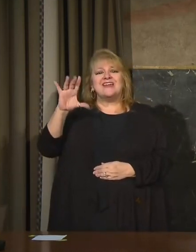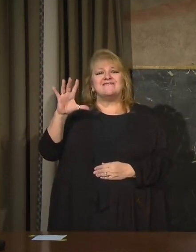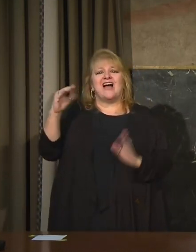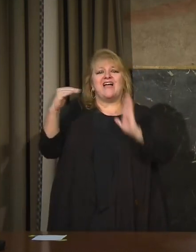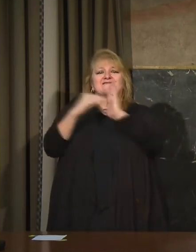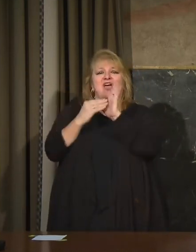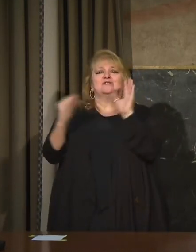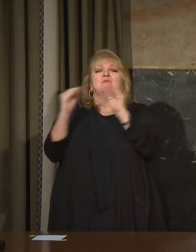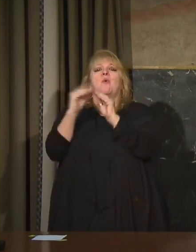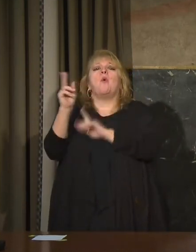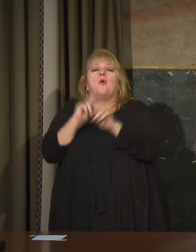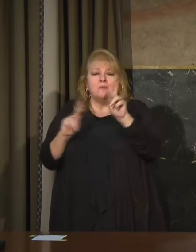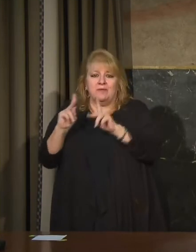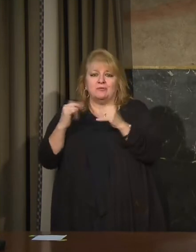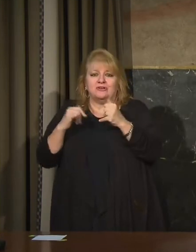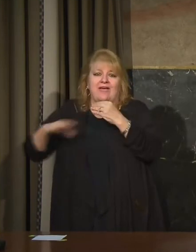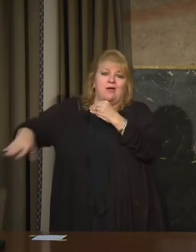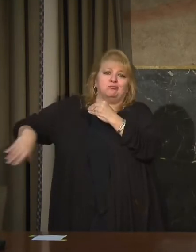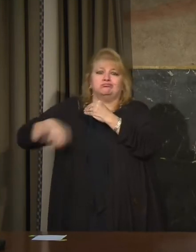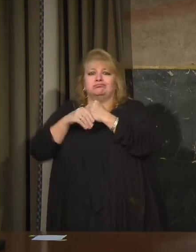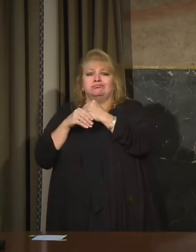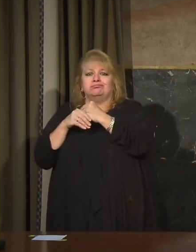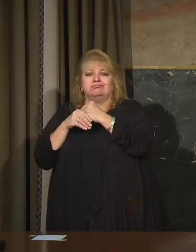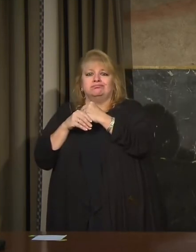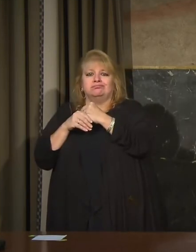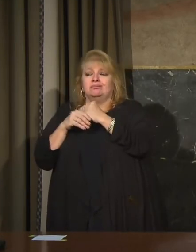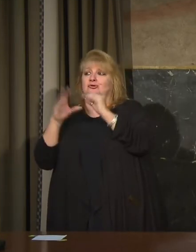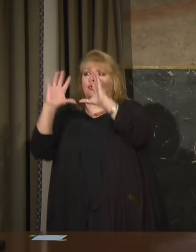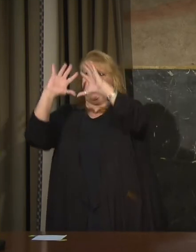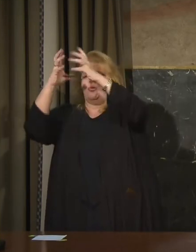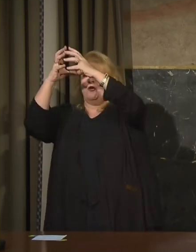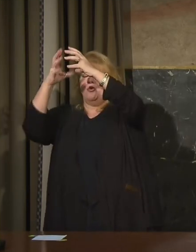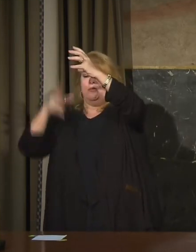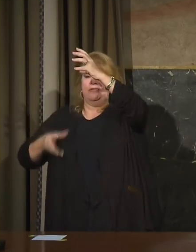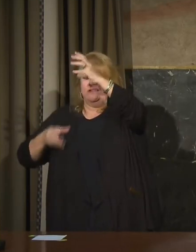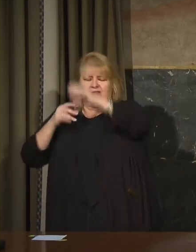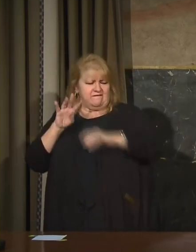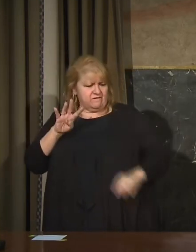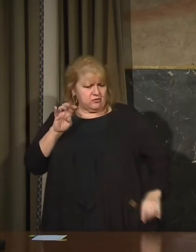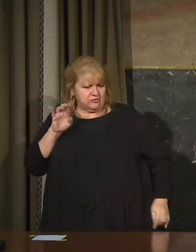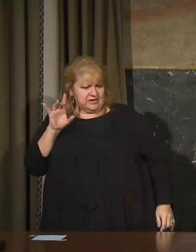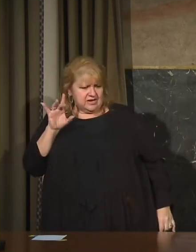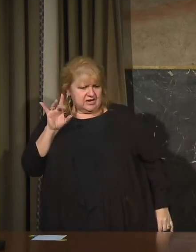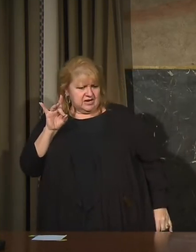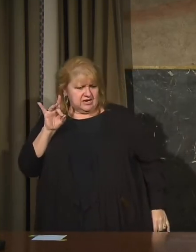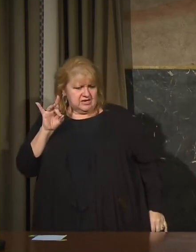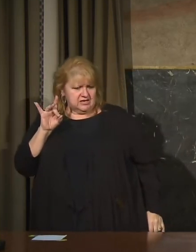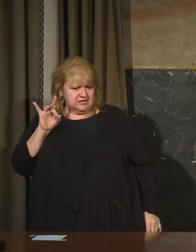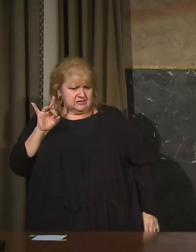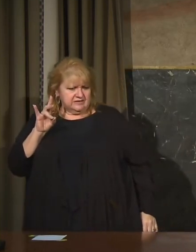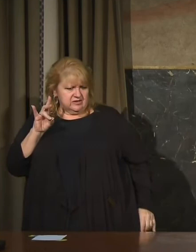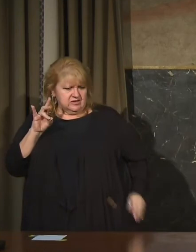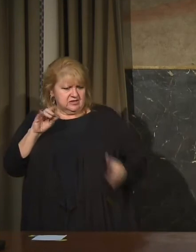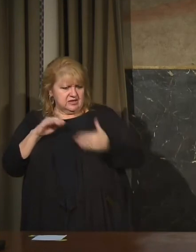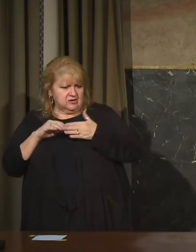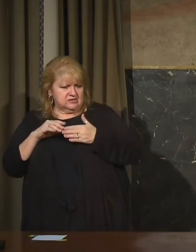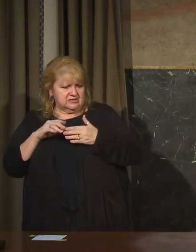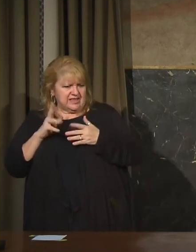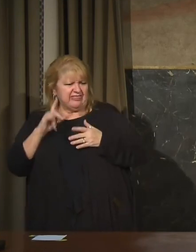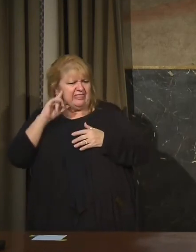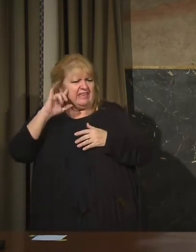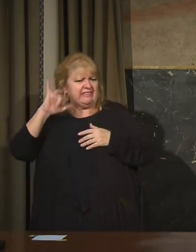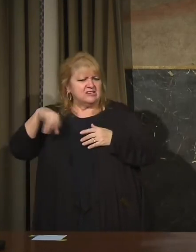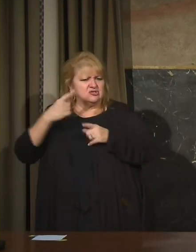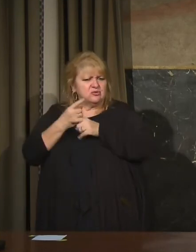in Louisiana who then satisfy that requirement. And I think that's a number that was in my head. I may be slightly wrong on the number, but